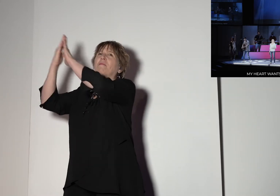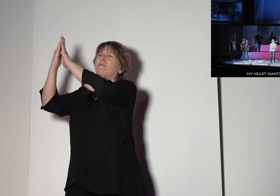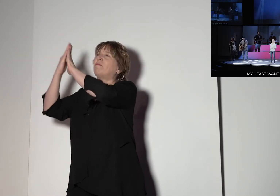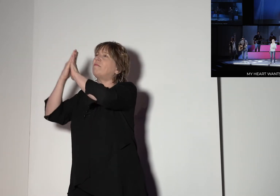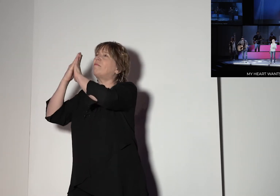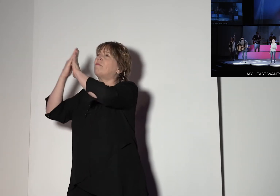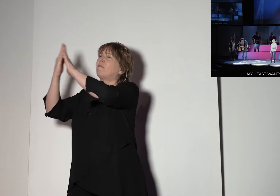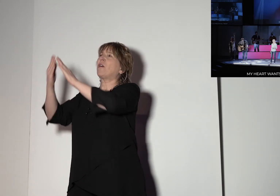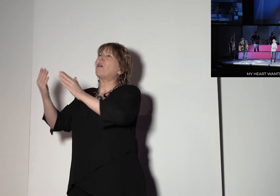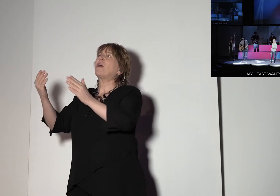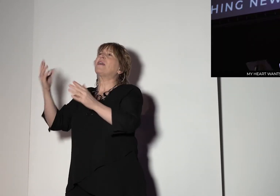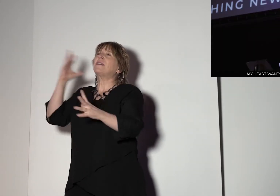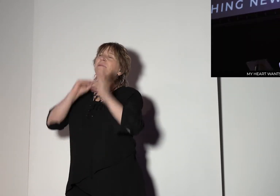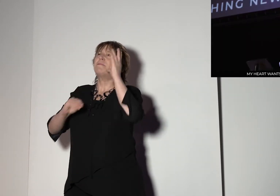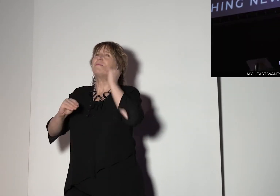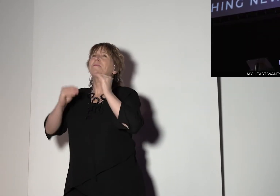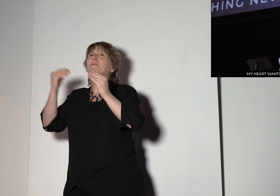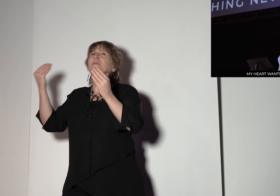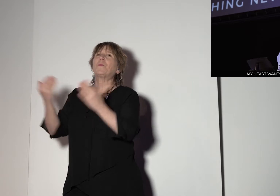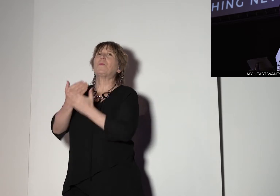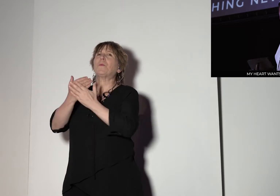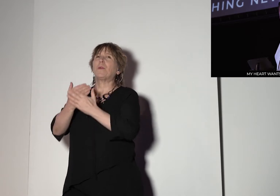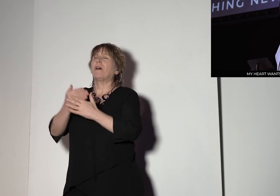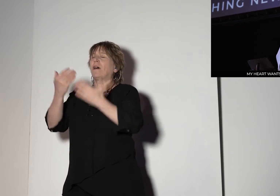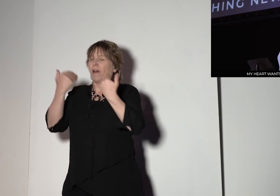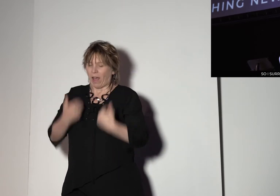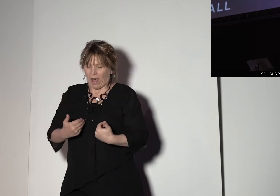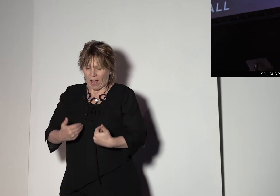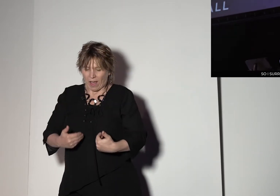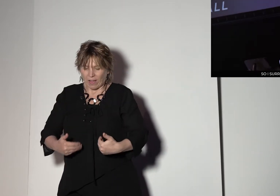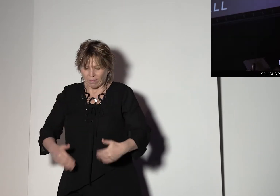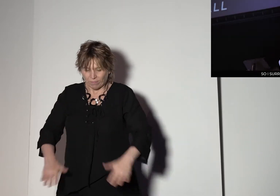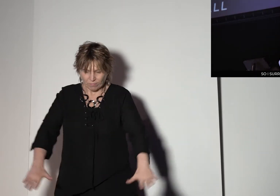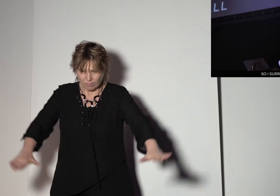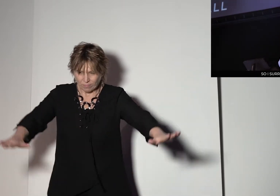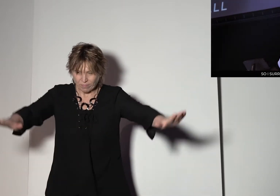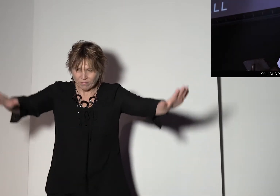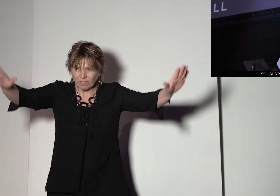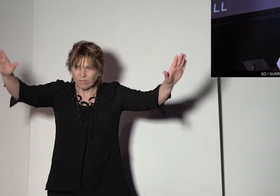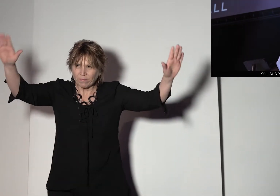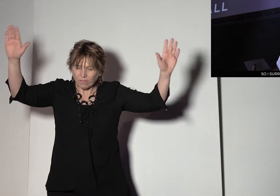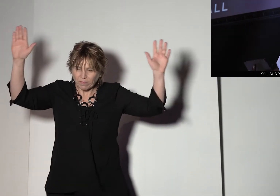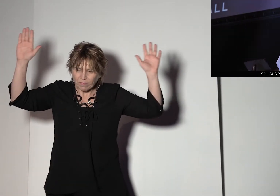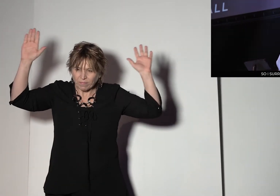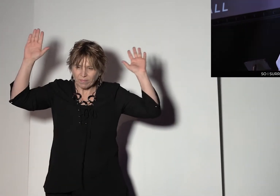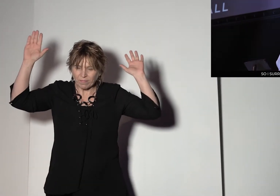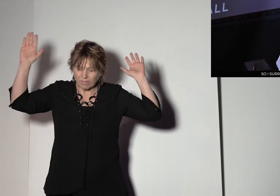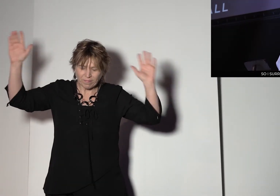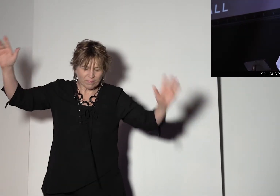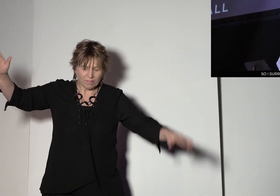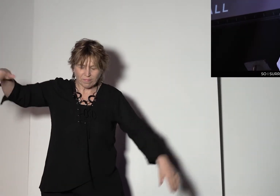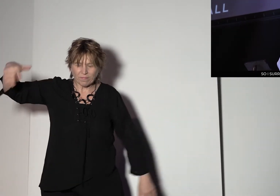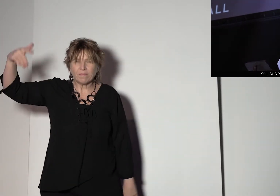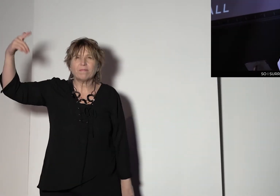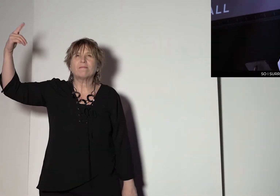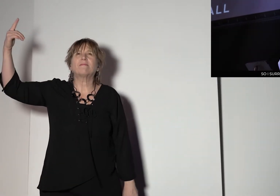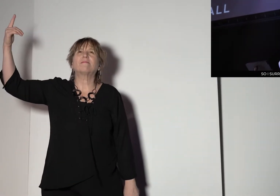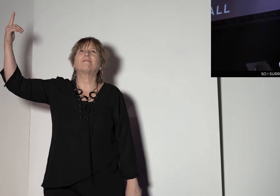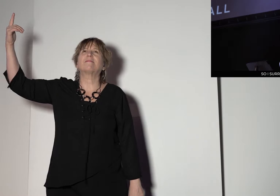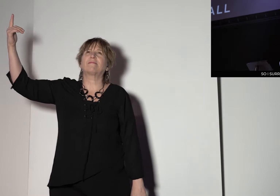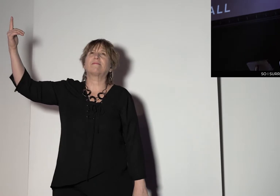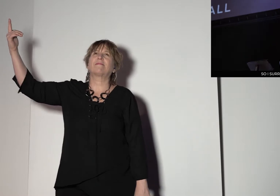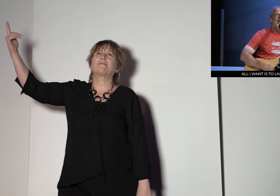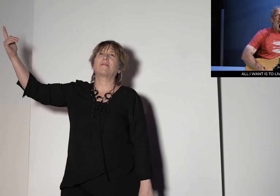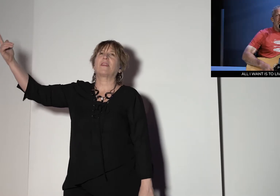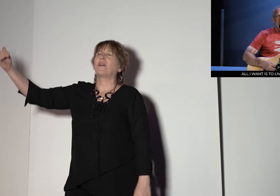My heart wants something new, so I surrender